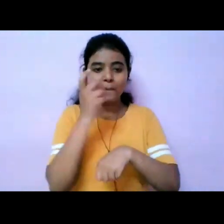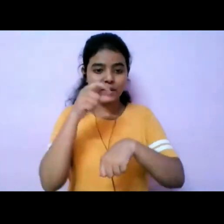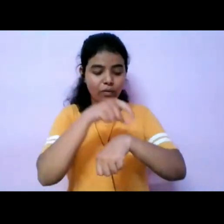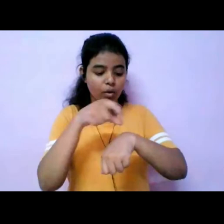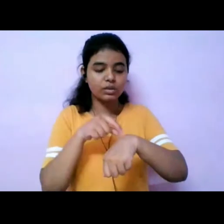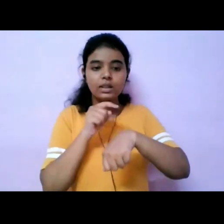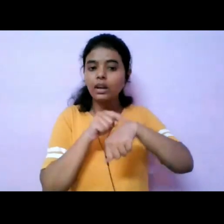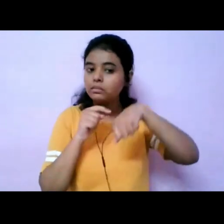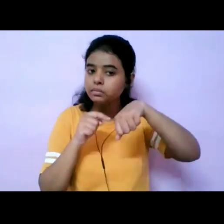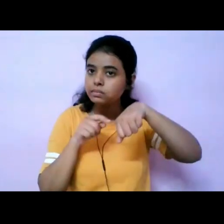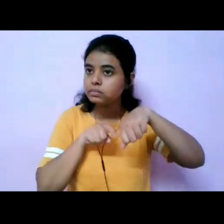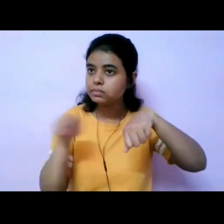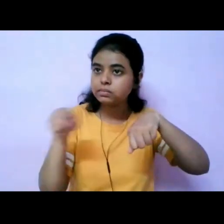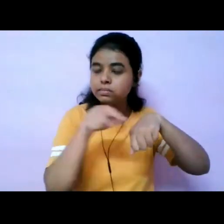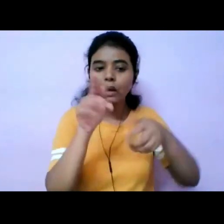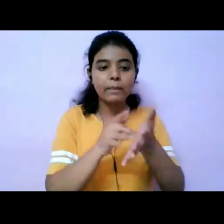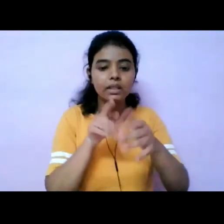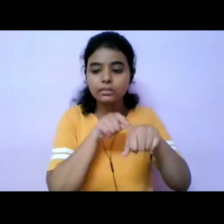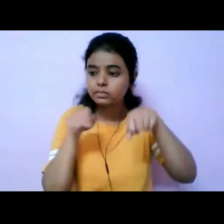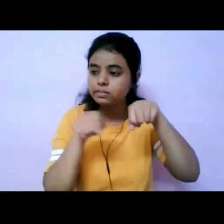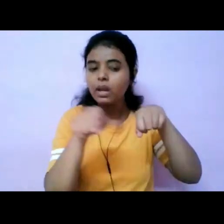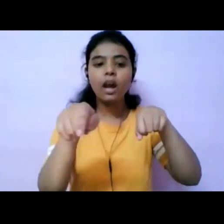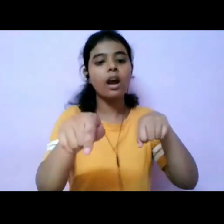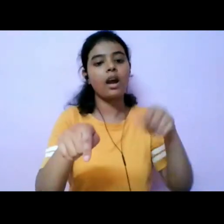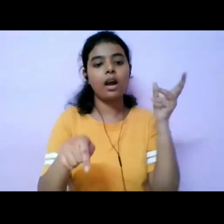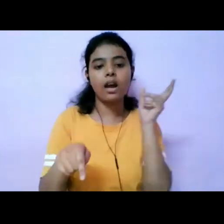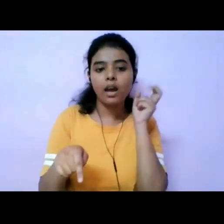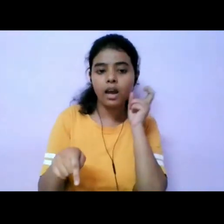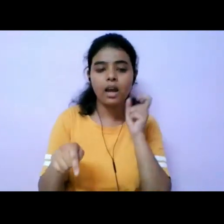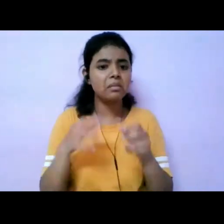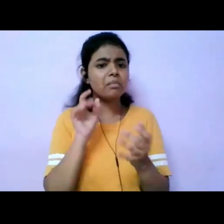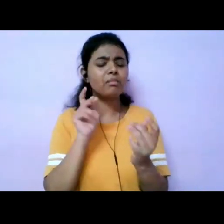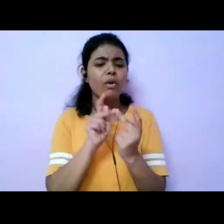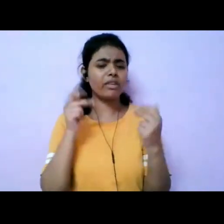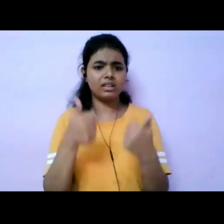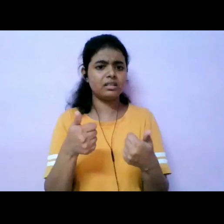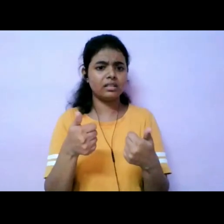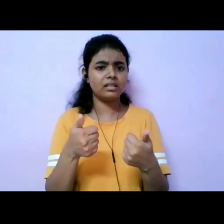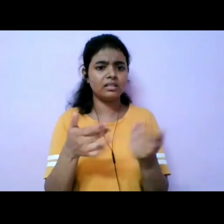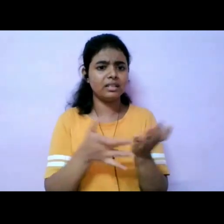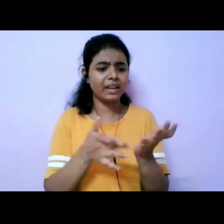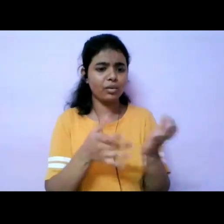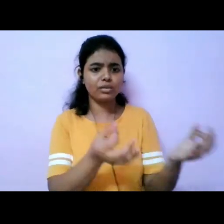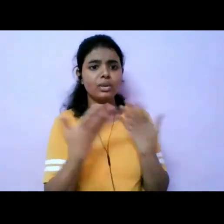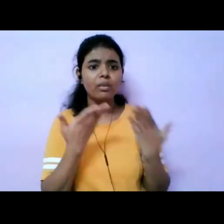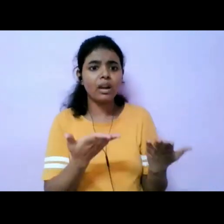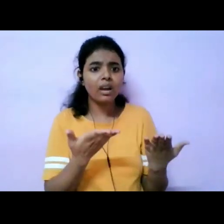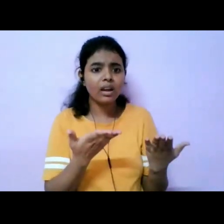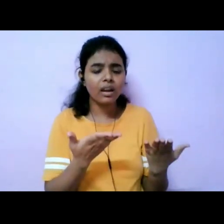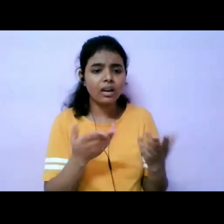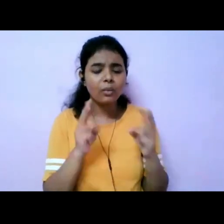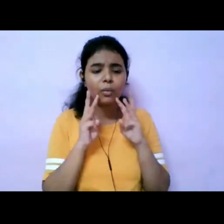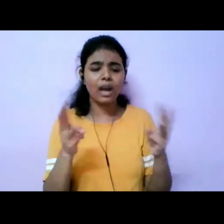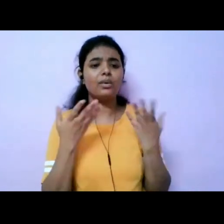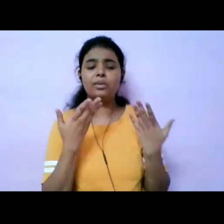me directions to places I needed to go, and it was perfect. And so, wow, right? I